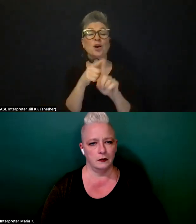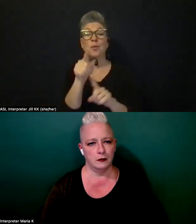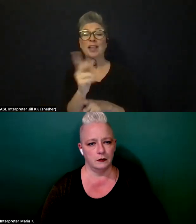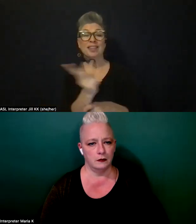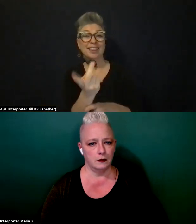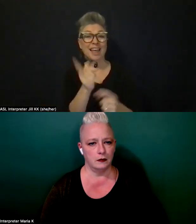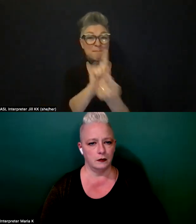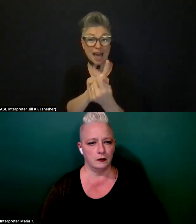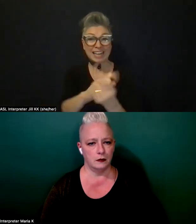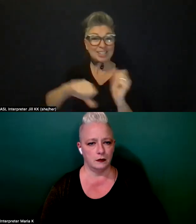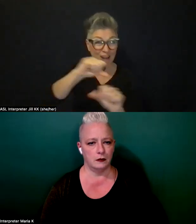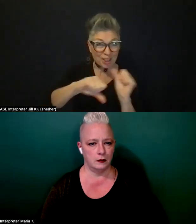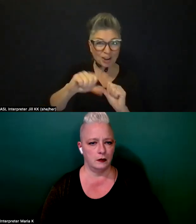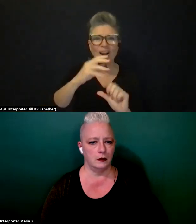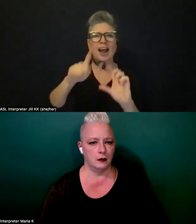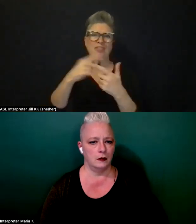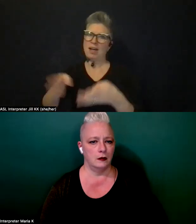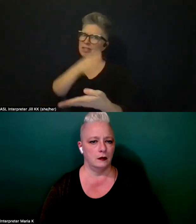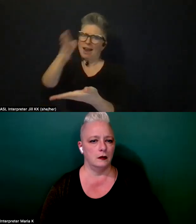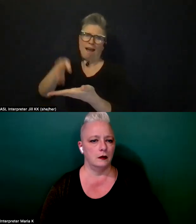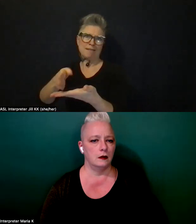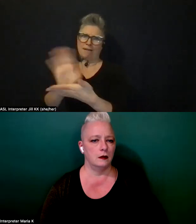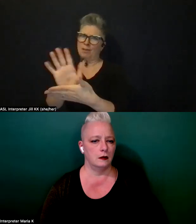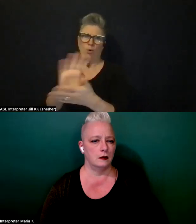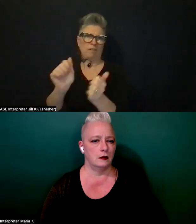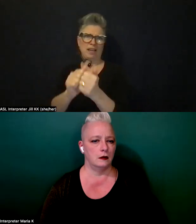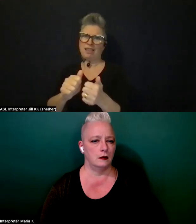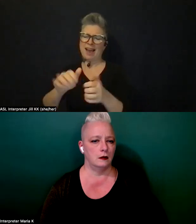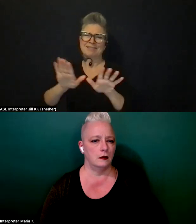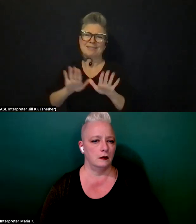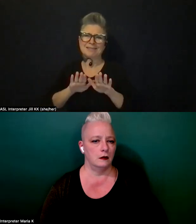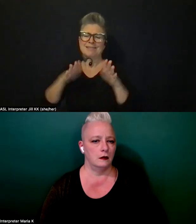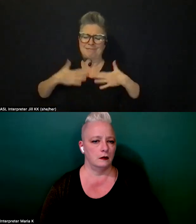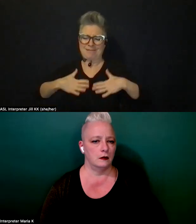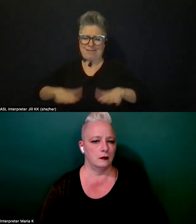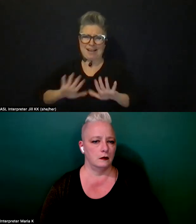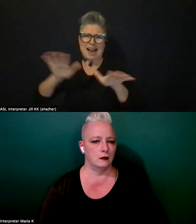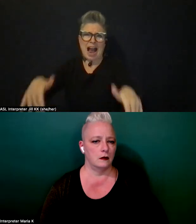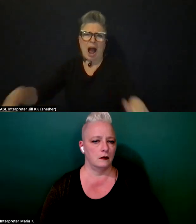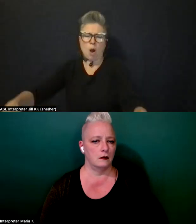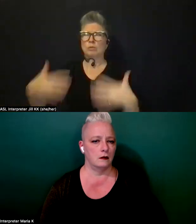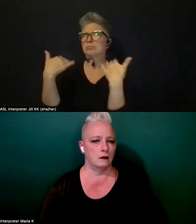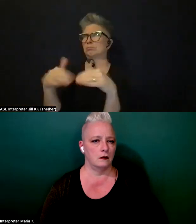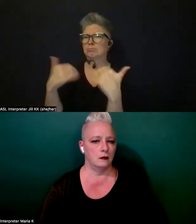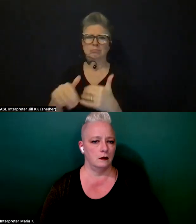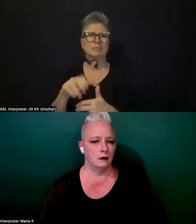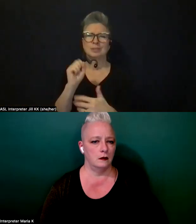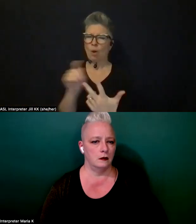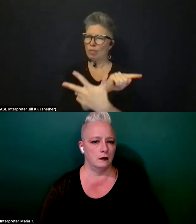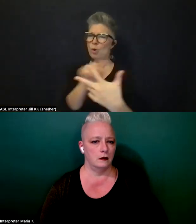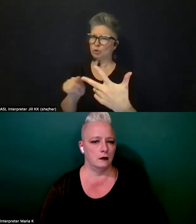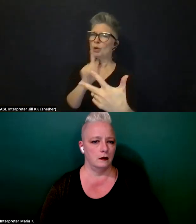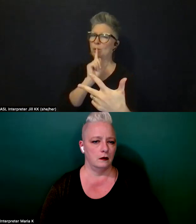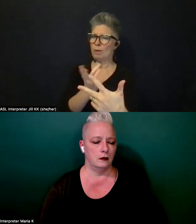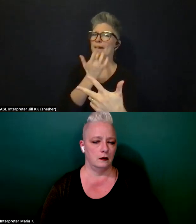And the end of the movie, of course, that down for the Christmas ball. So anything Jack wears and those two things that